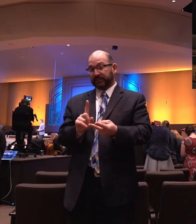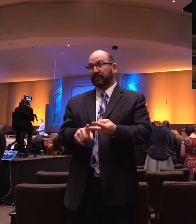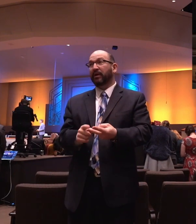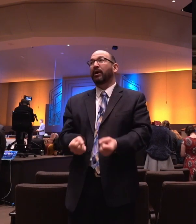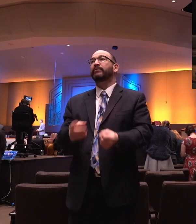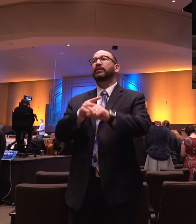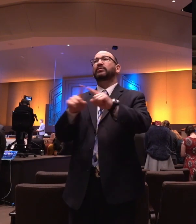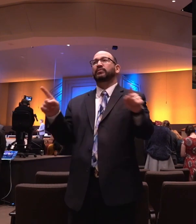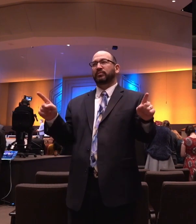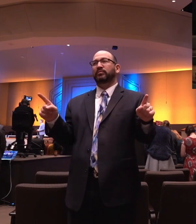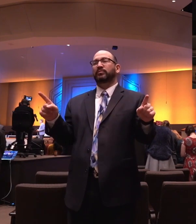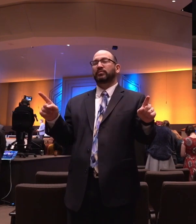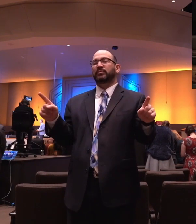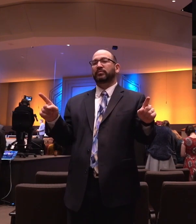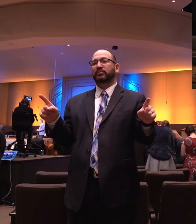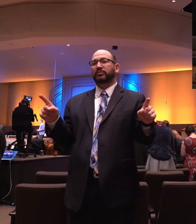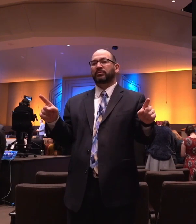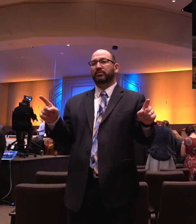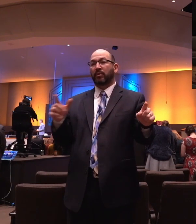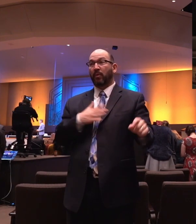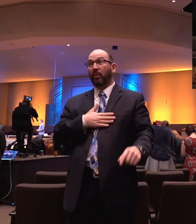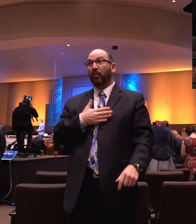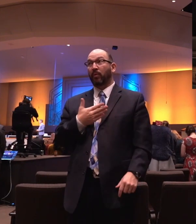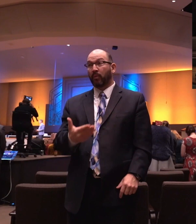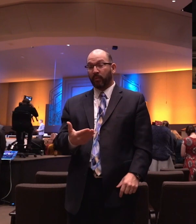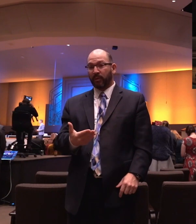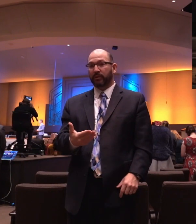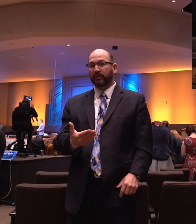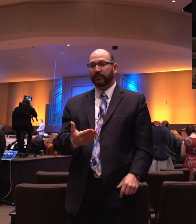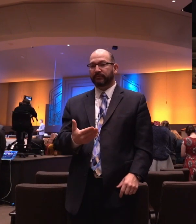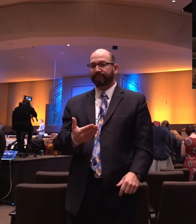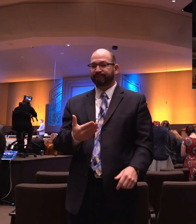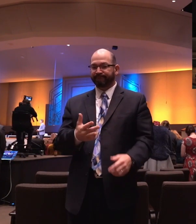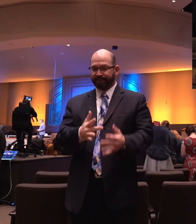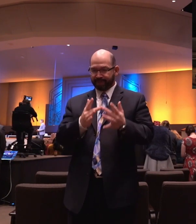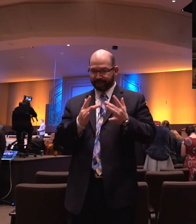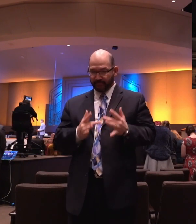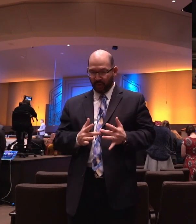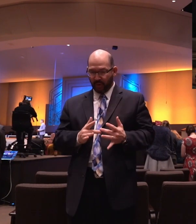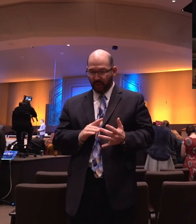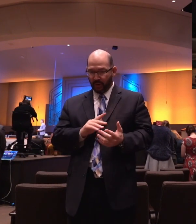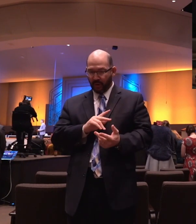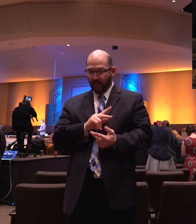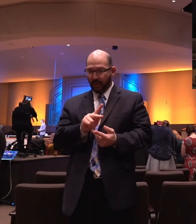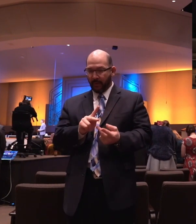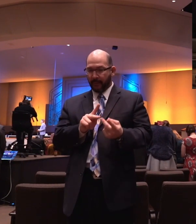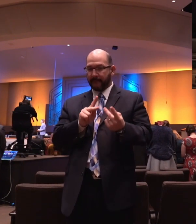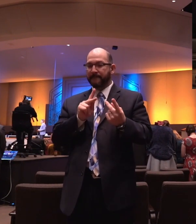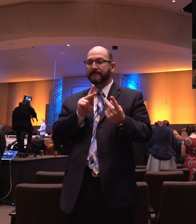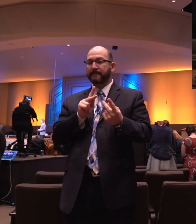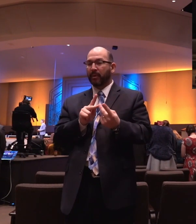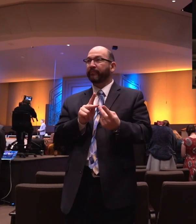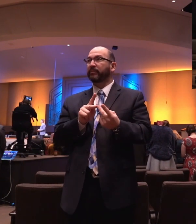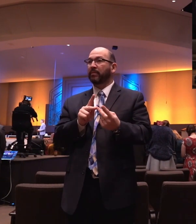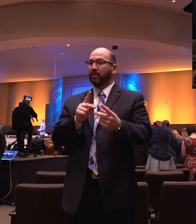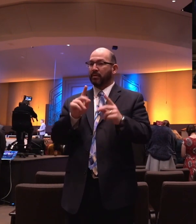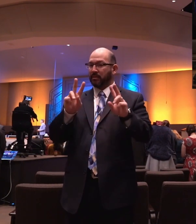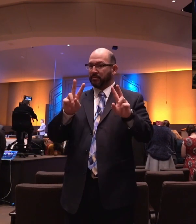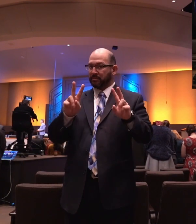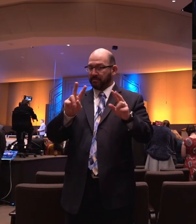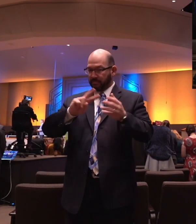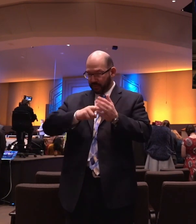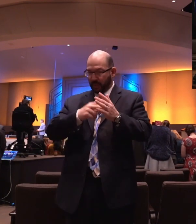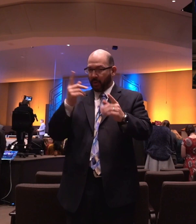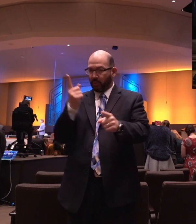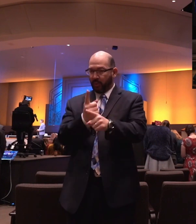How many of you are willing to do what it takes? You're willing to get completely and thoroughly right with God.